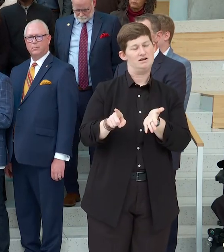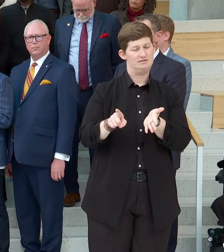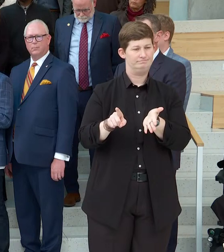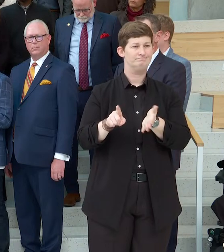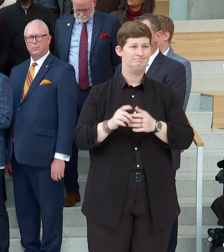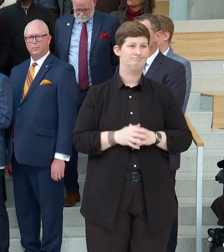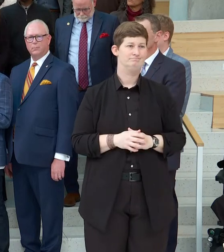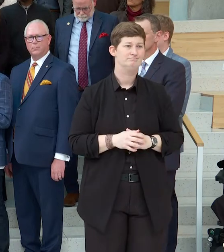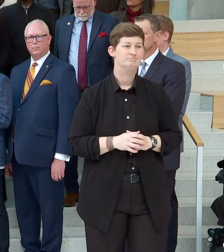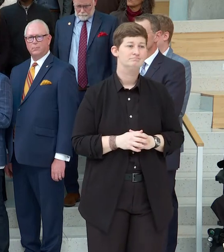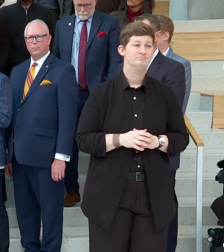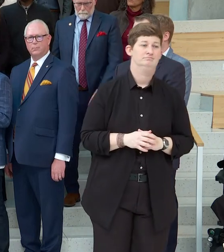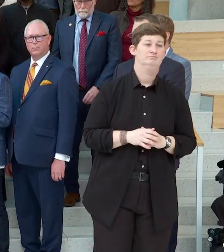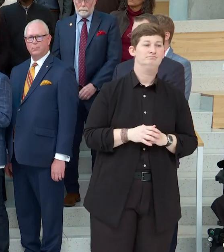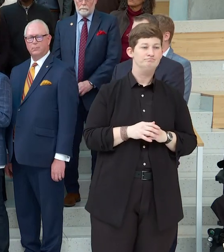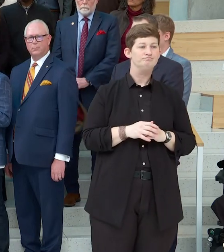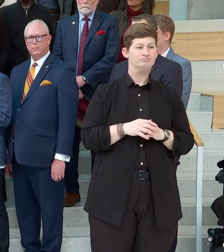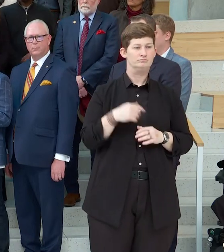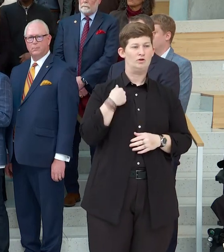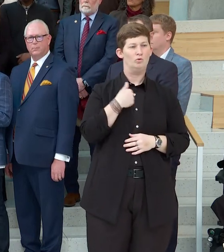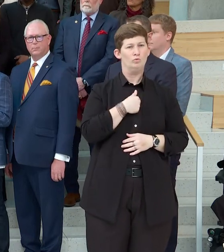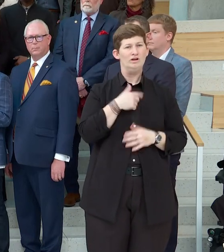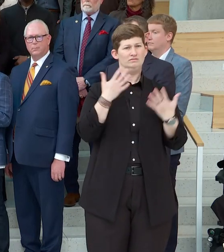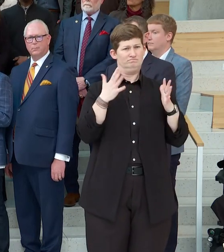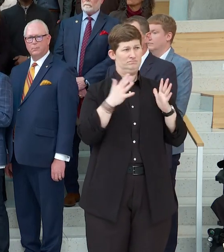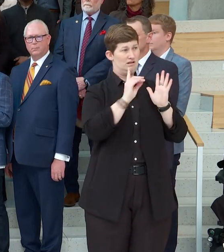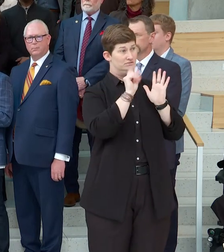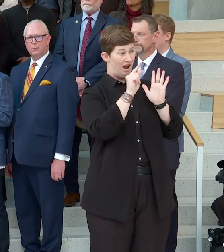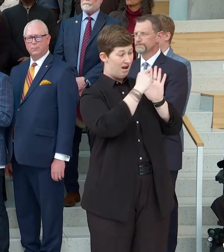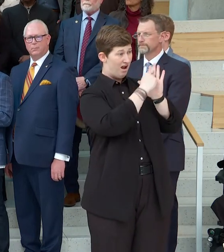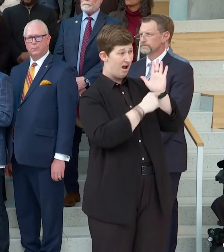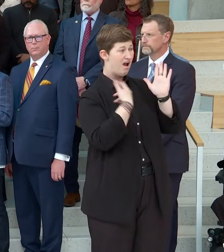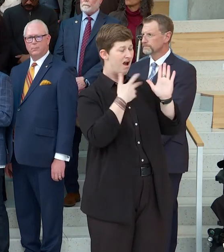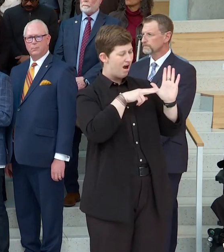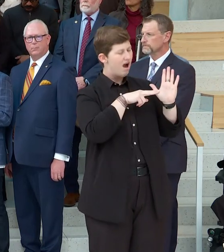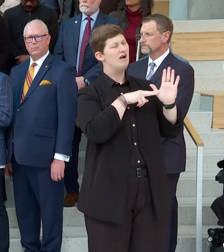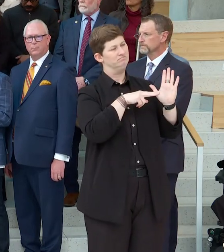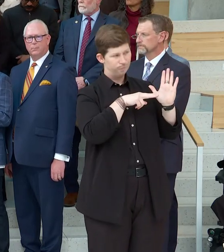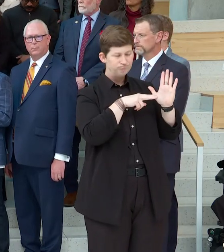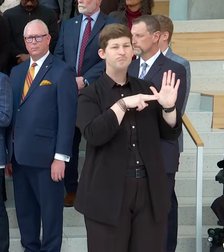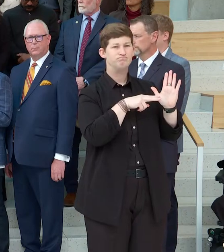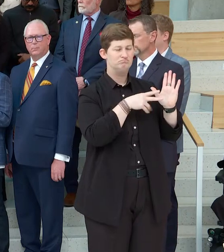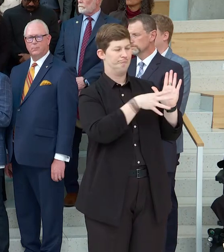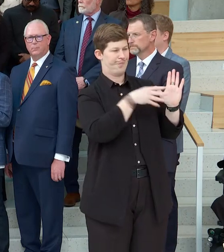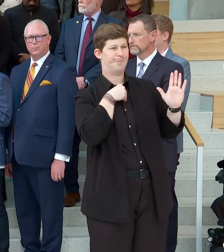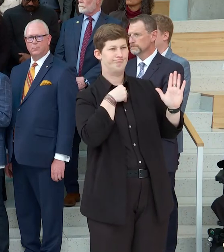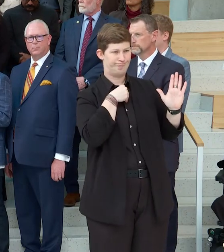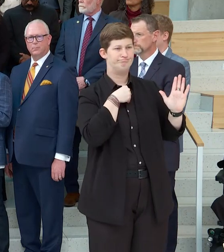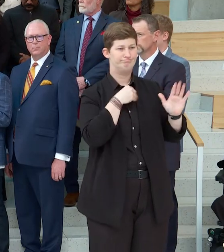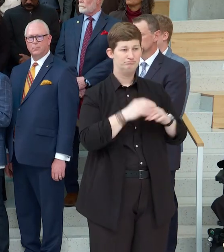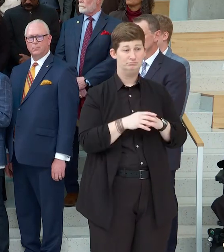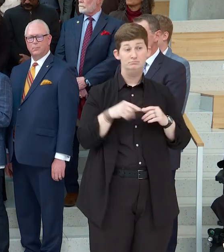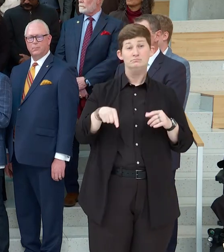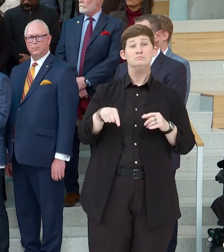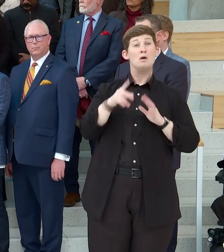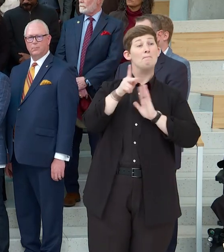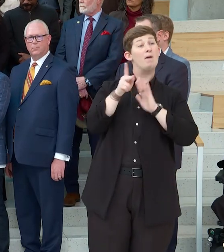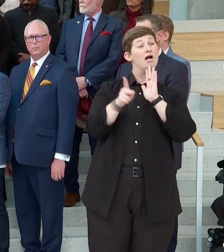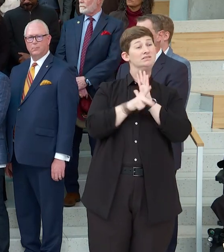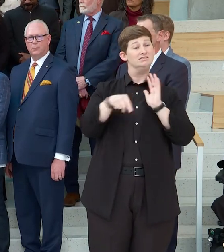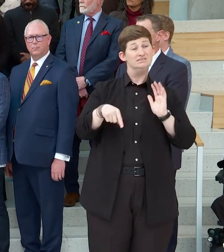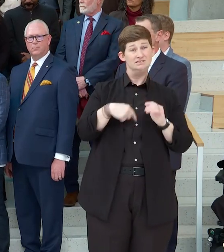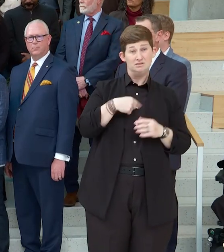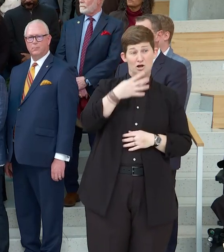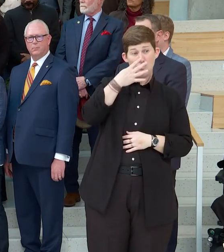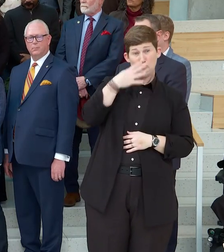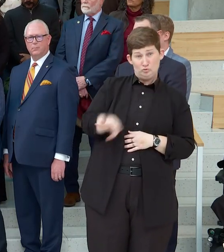the data itself. This present policy is doing it without listening to facts. And so the ask